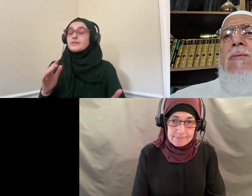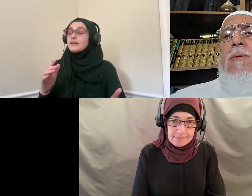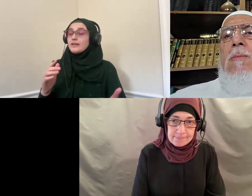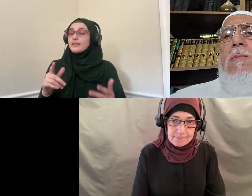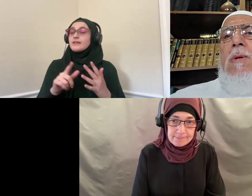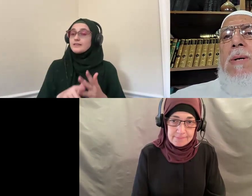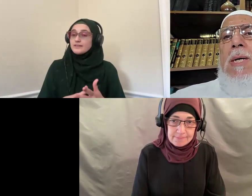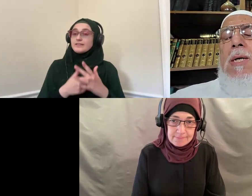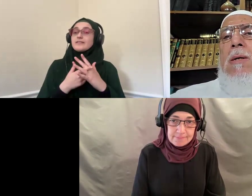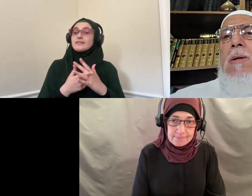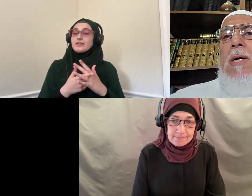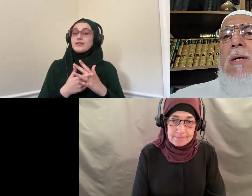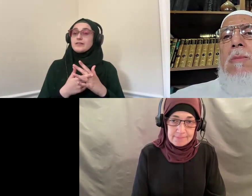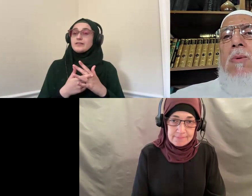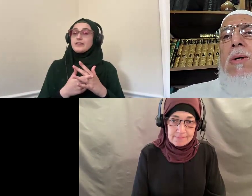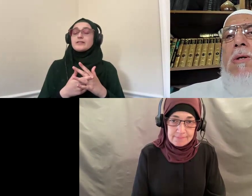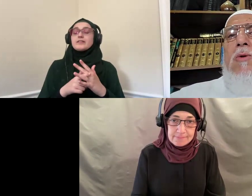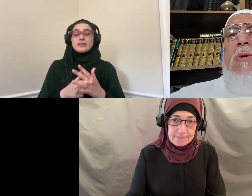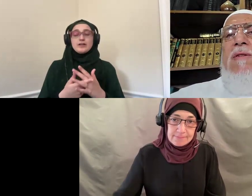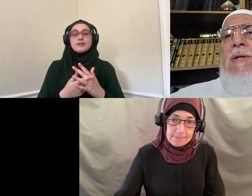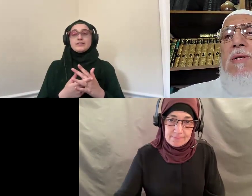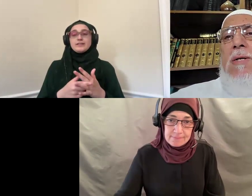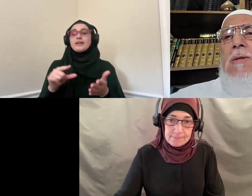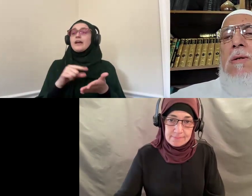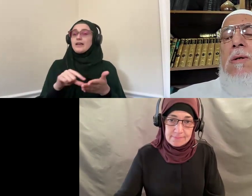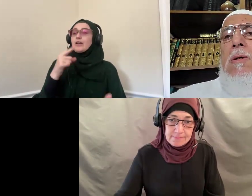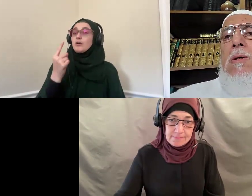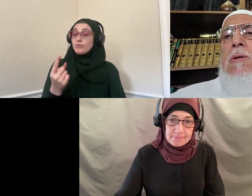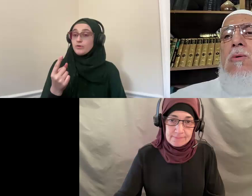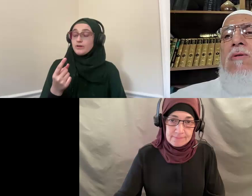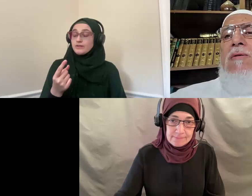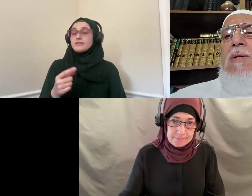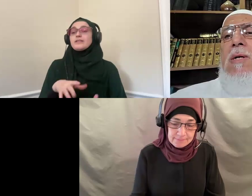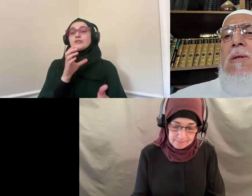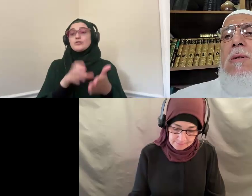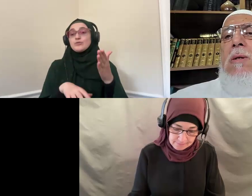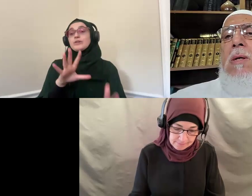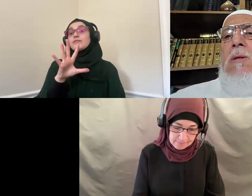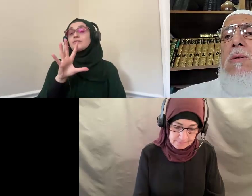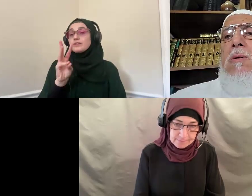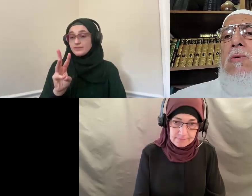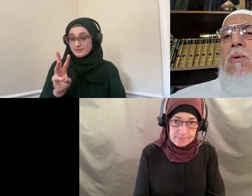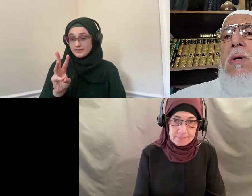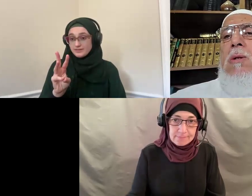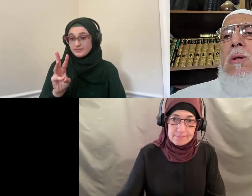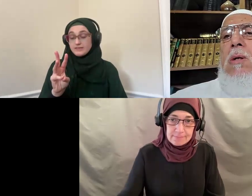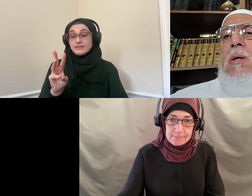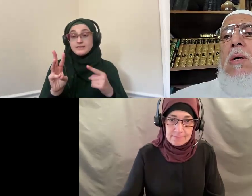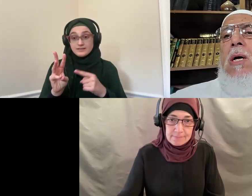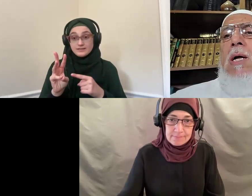starting from the beginning, ayah number 1 in Surah 56. Surah 56 is